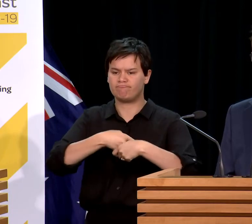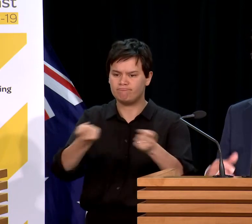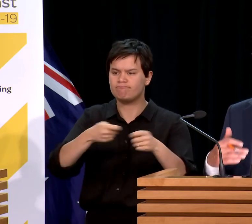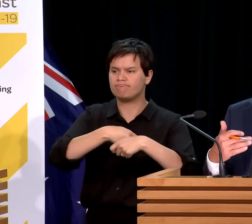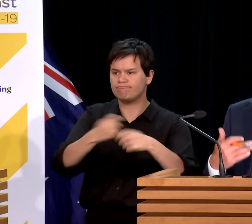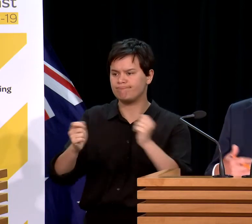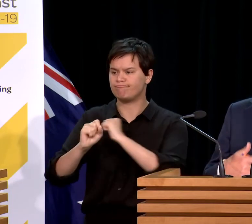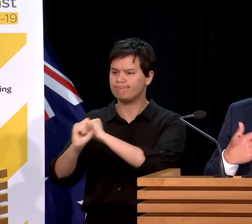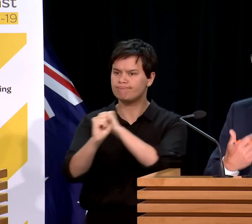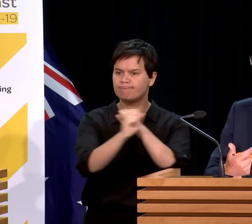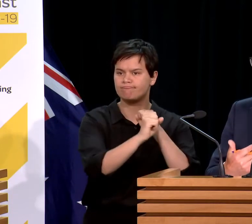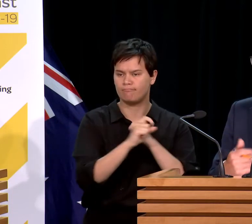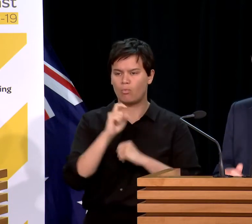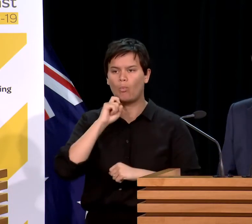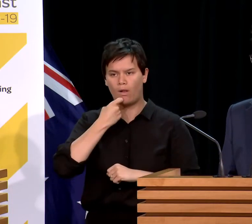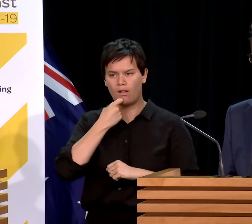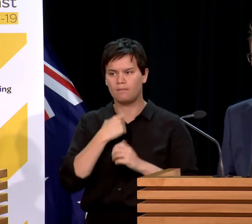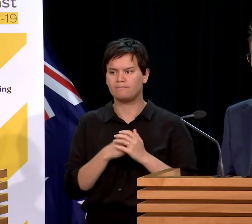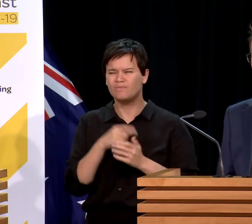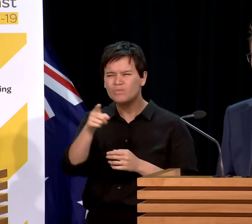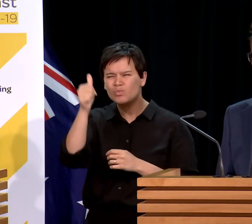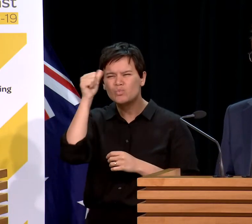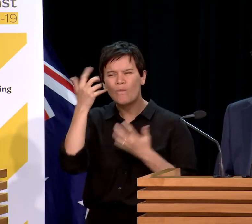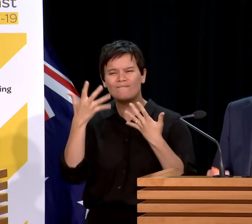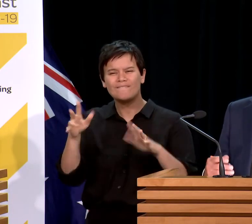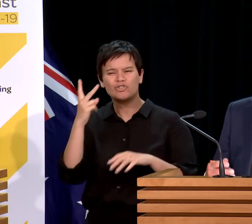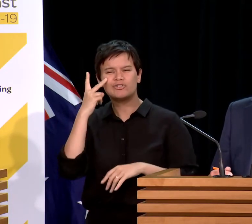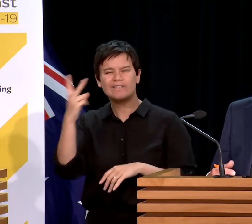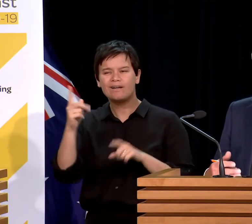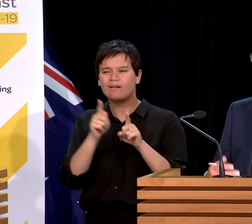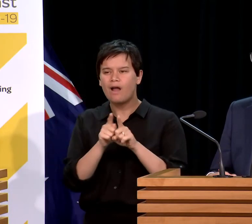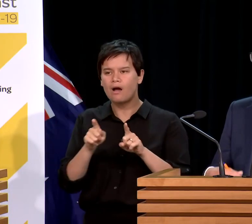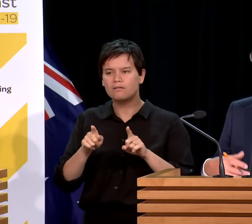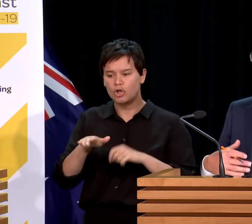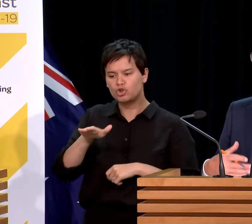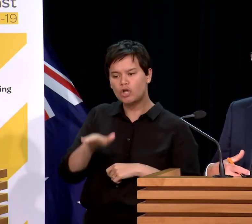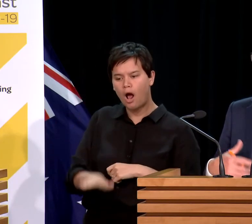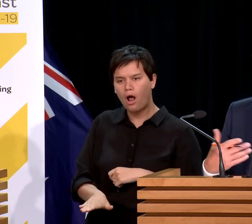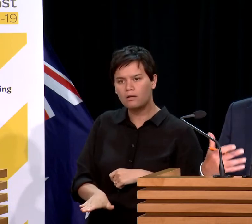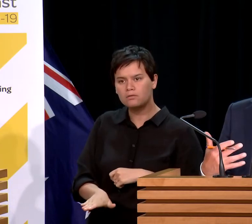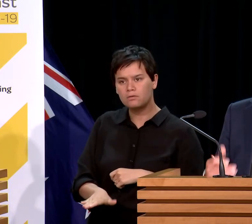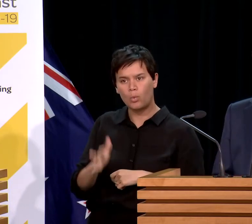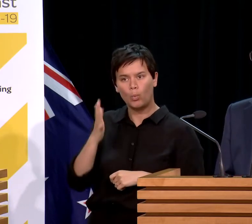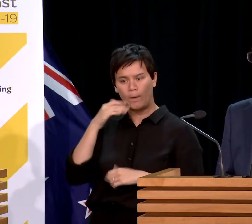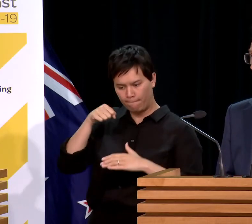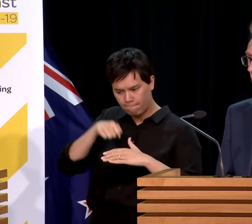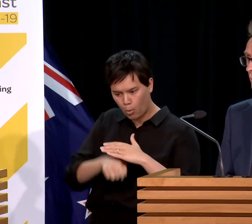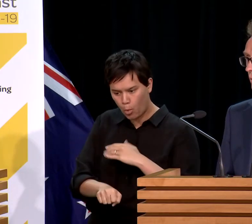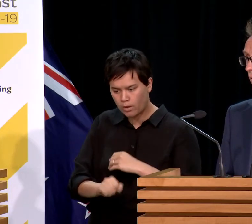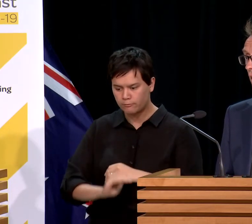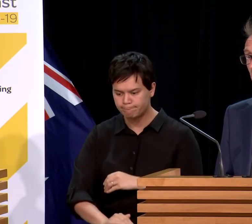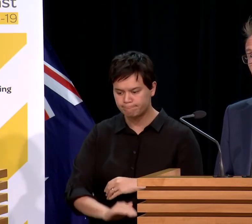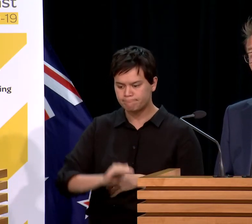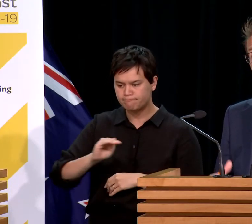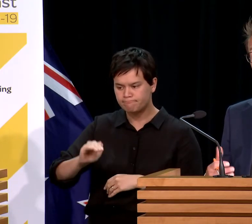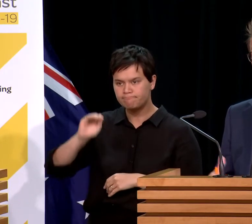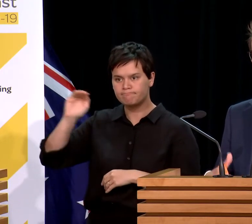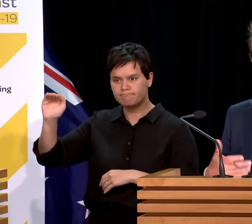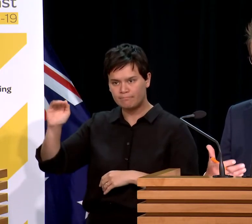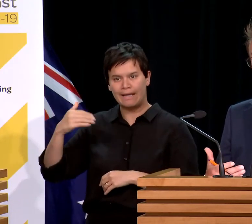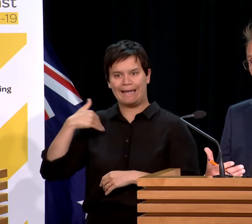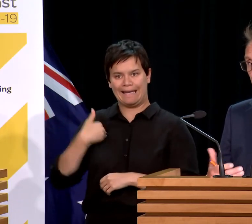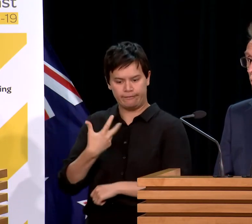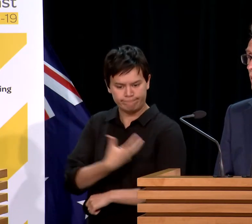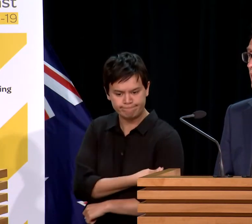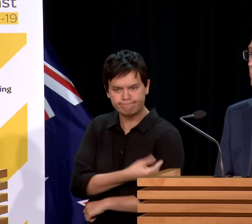years, our routine childhood immunisation program, and also one-off vaccination programs we have done in the past, like